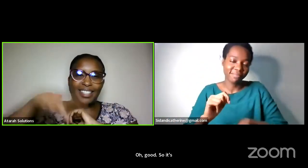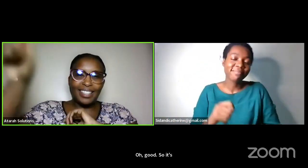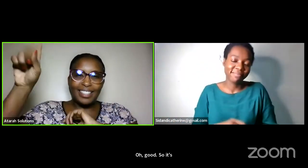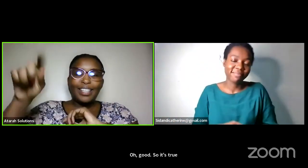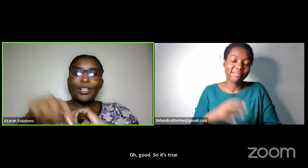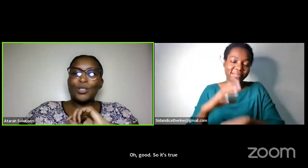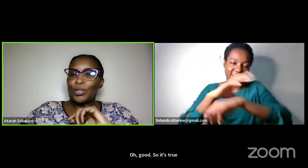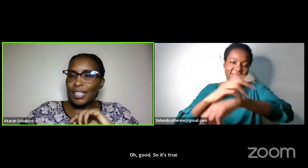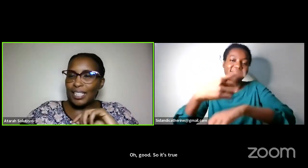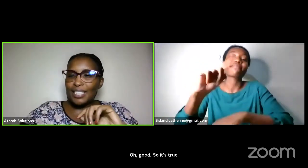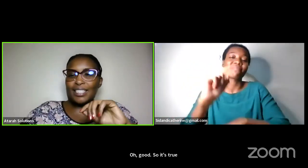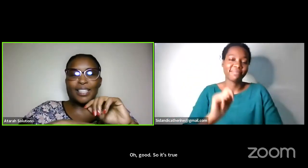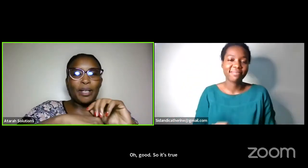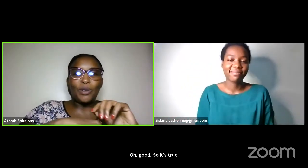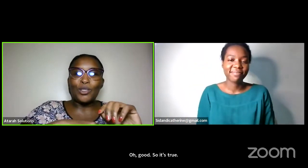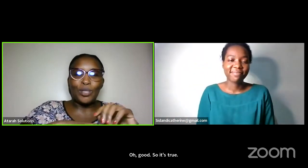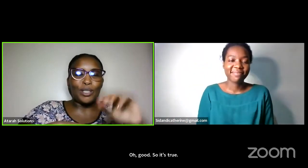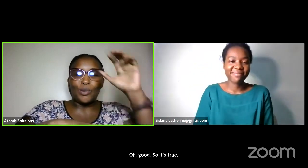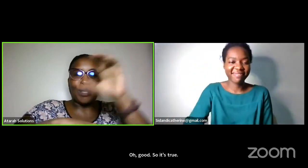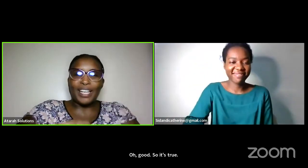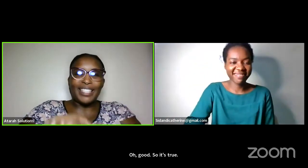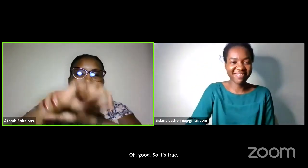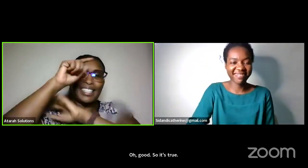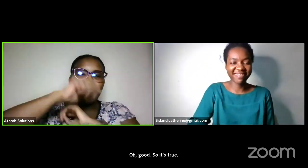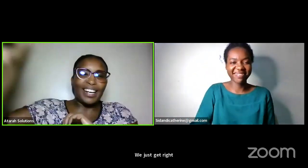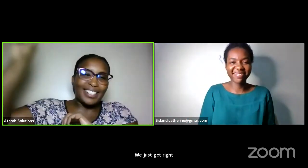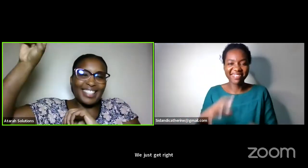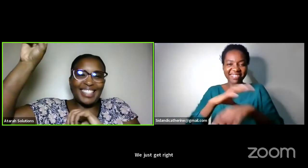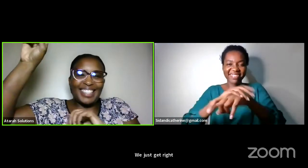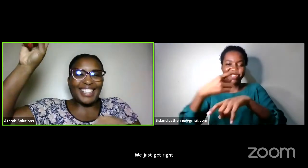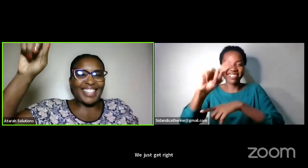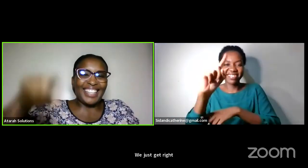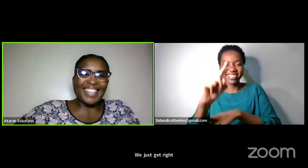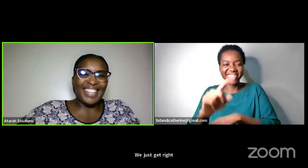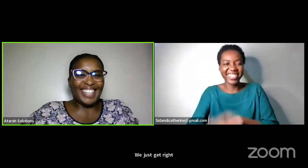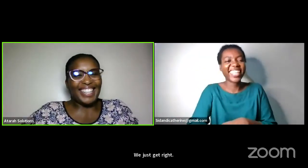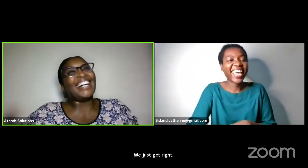get right. So, ladies and gentlemen, you're tuned in to Get It Right.